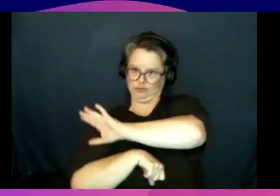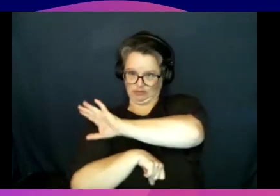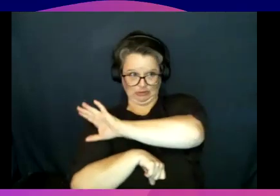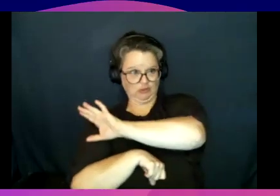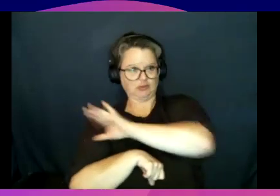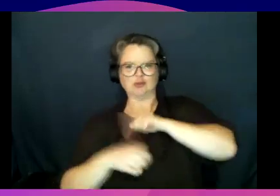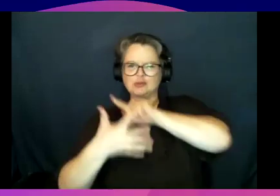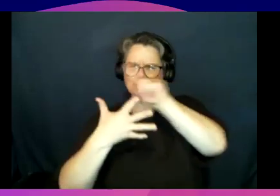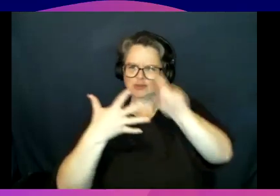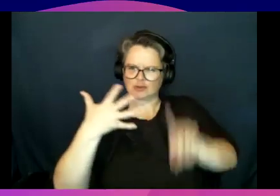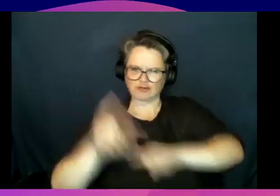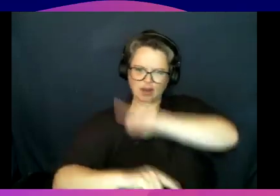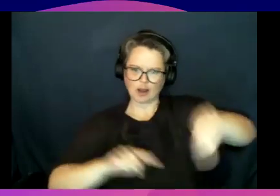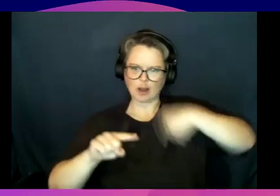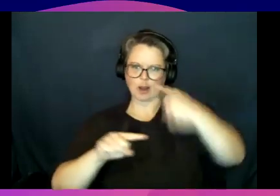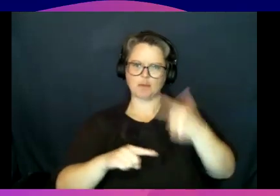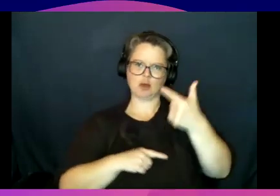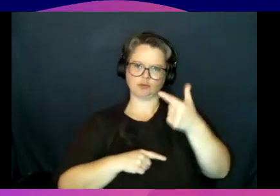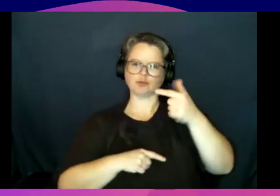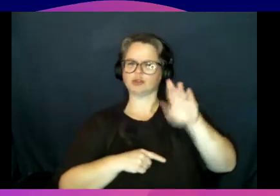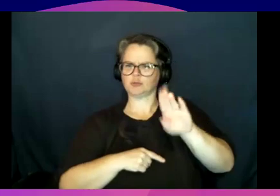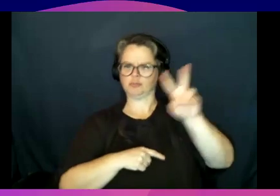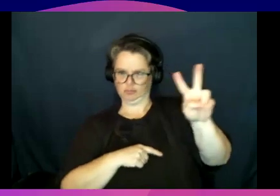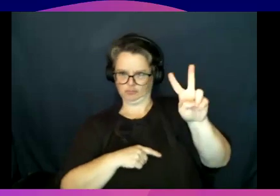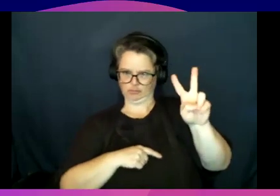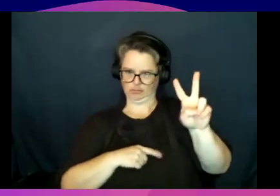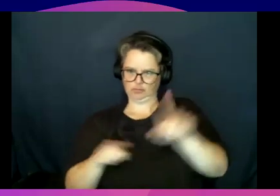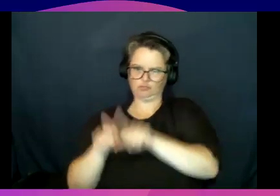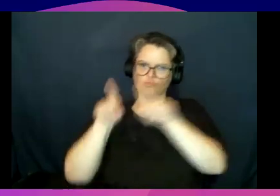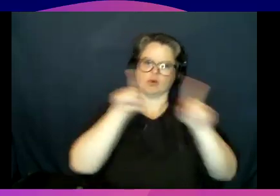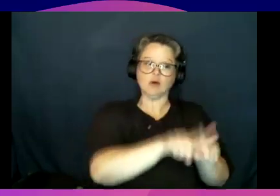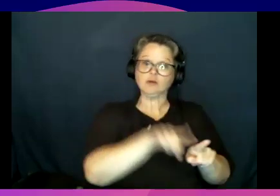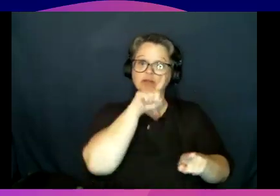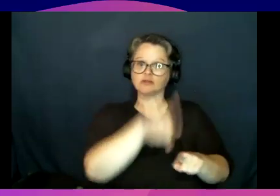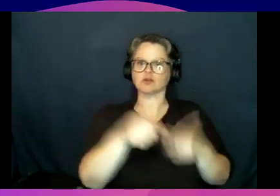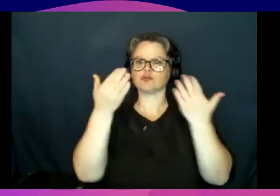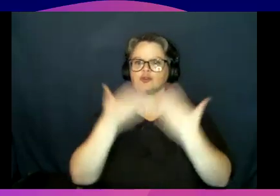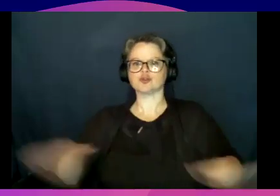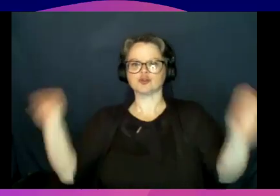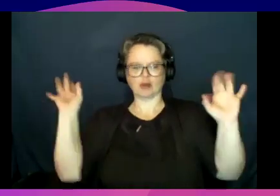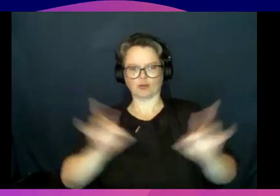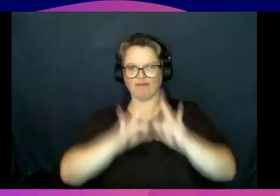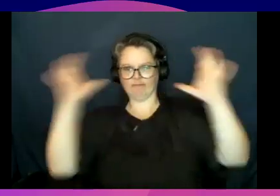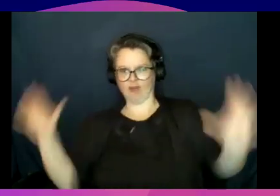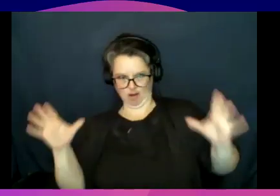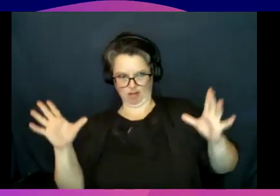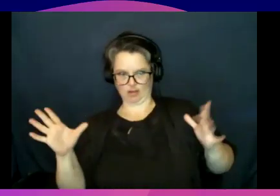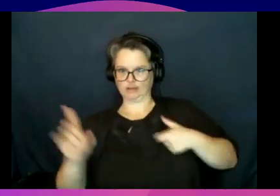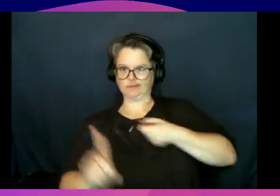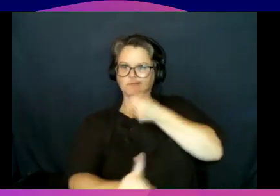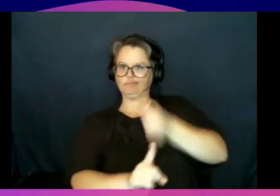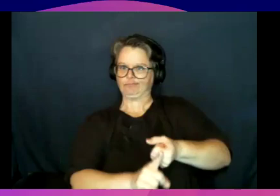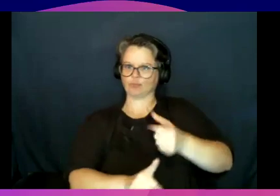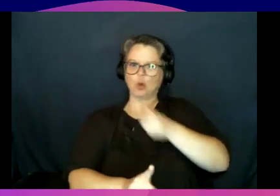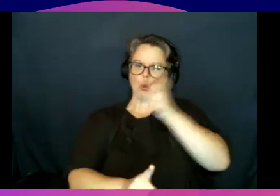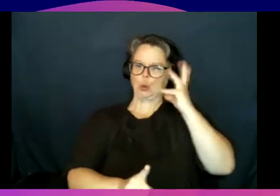Of course, this included a subset of data regarding violence against women's shelters. And we found that the survey was completed